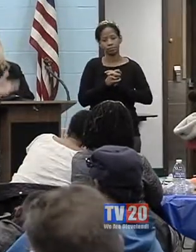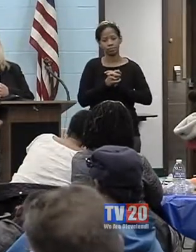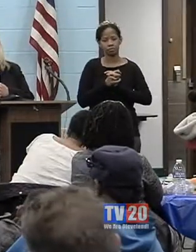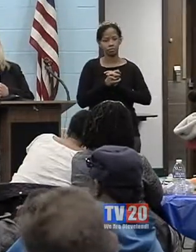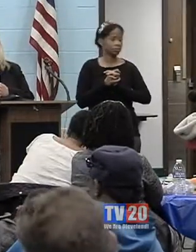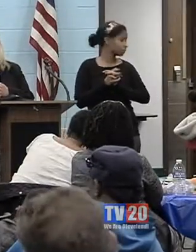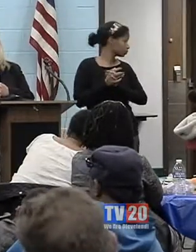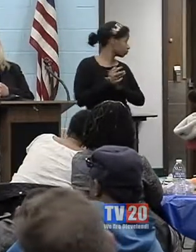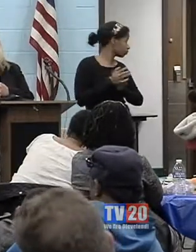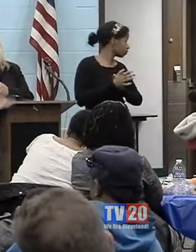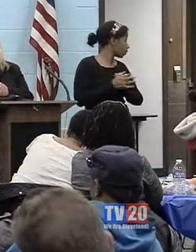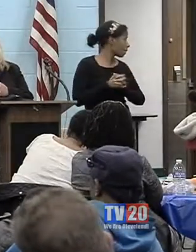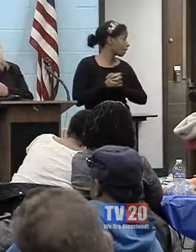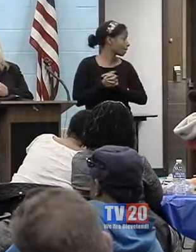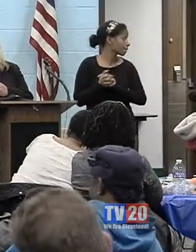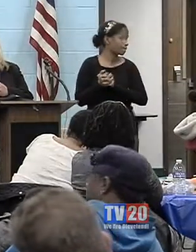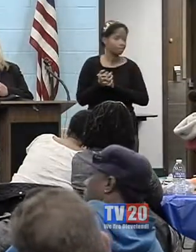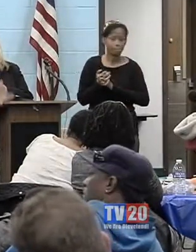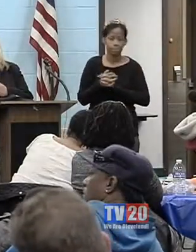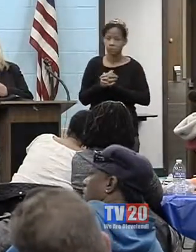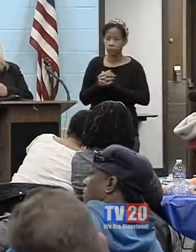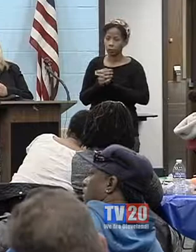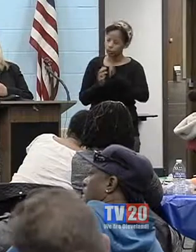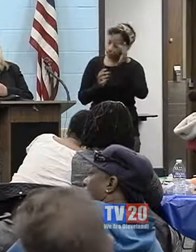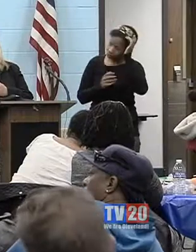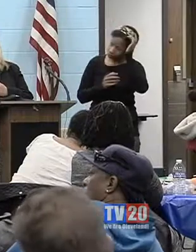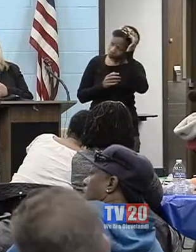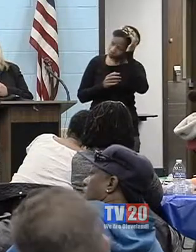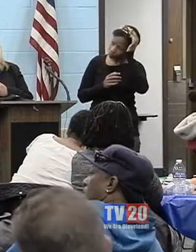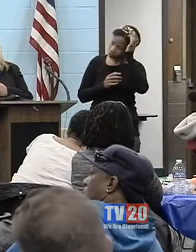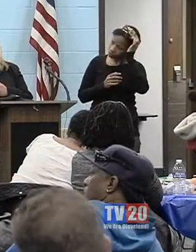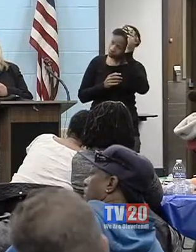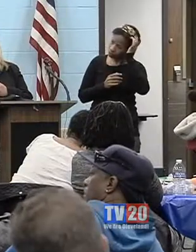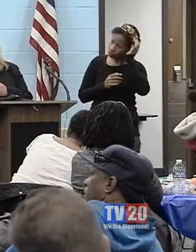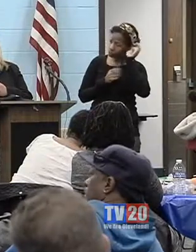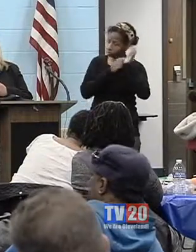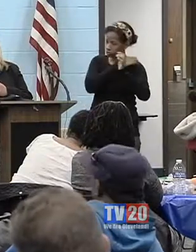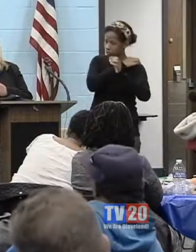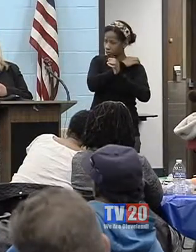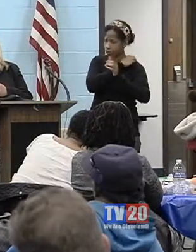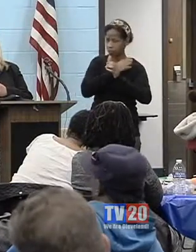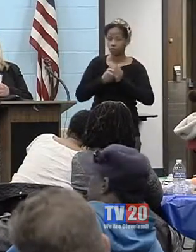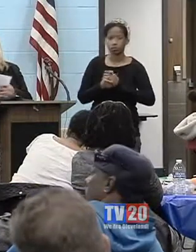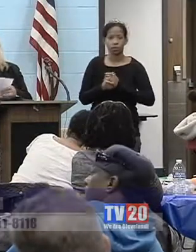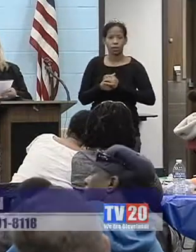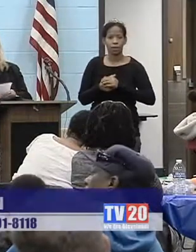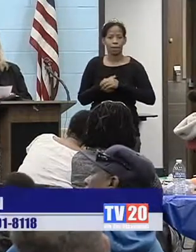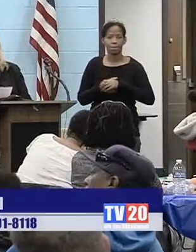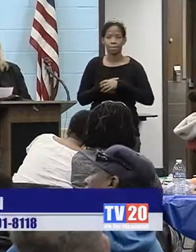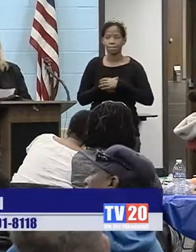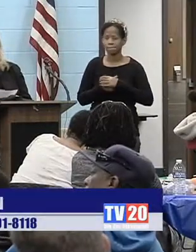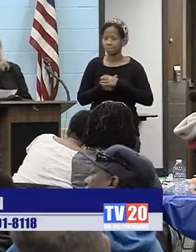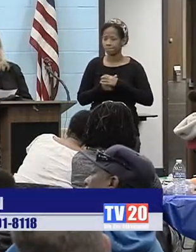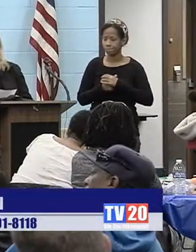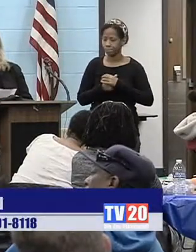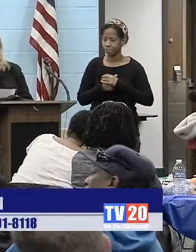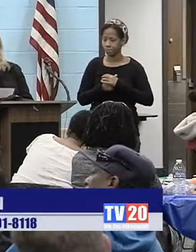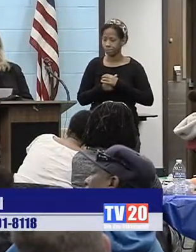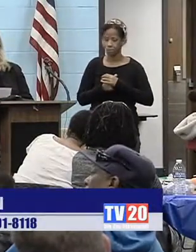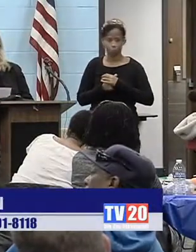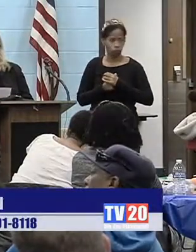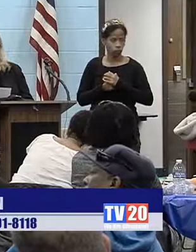here. What did the councilman do? Did he talk with him? What are the outcome measures? Because what you don't want to do is just say something